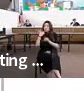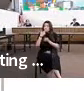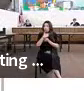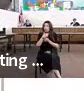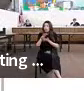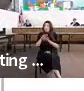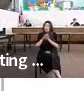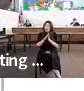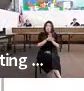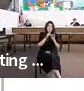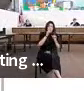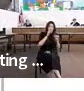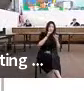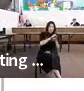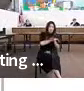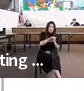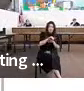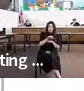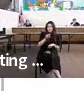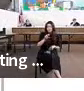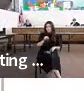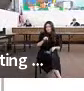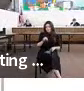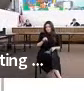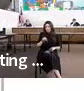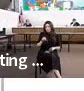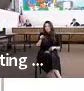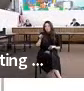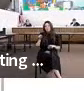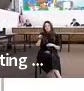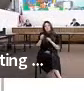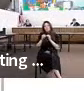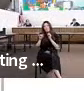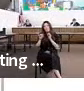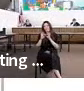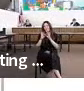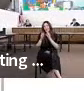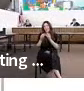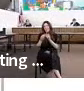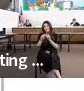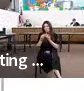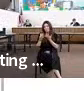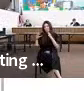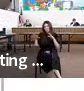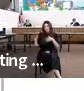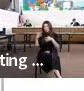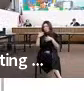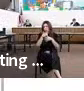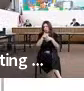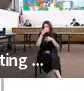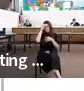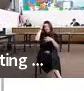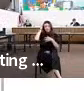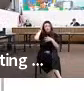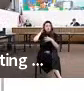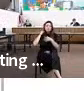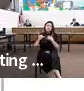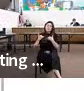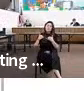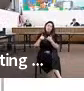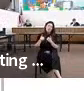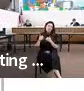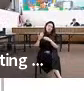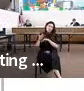night. This is absolutely a family establishment. We have over 200 locations currently throughout the